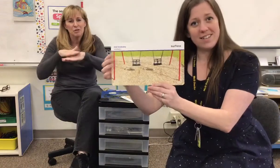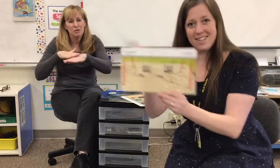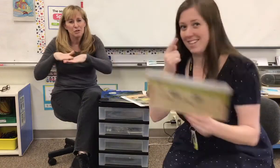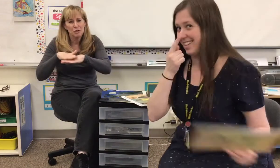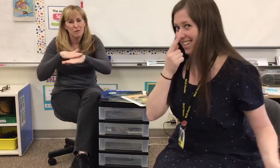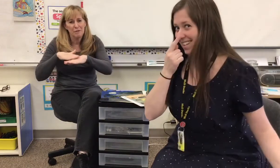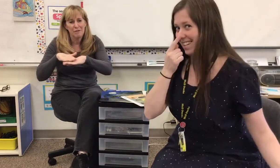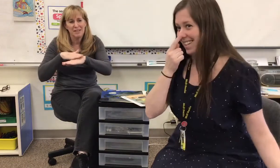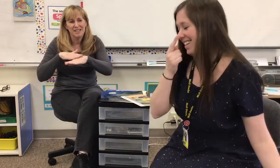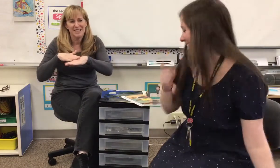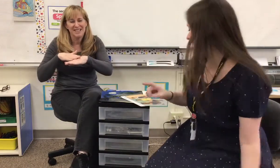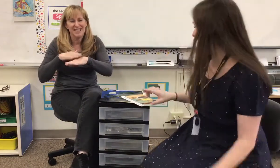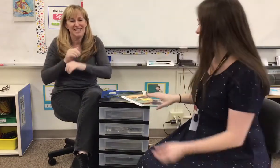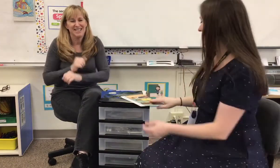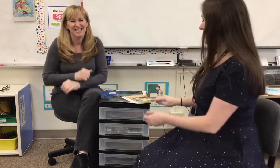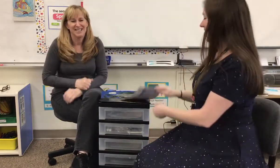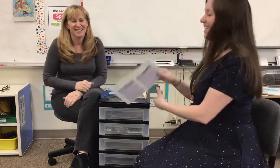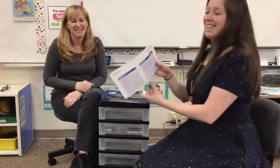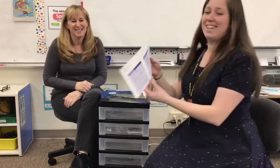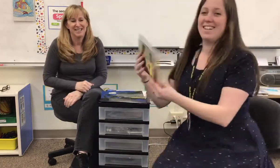surface,